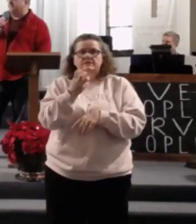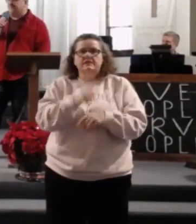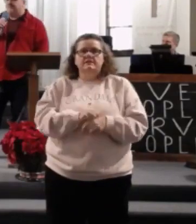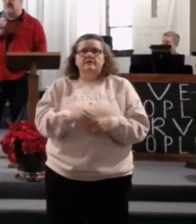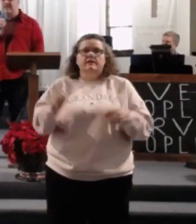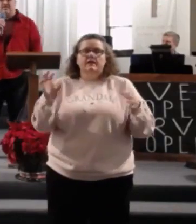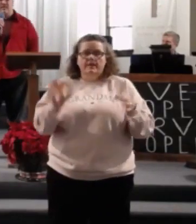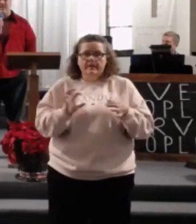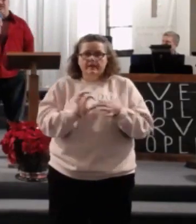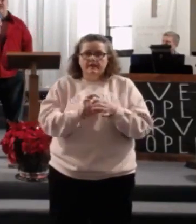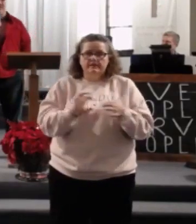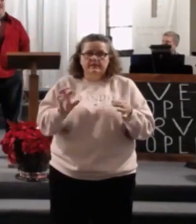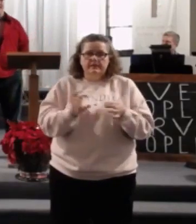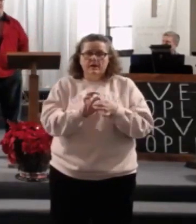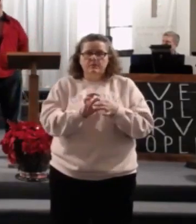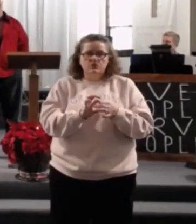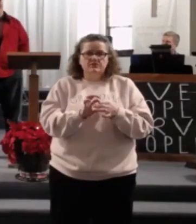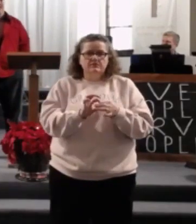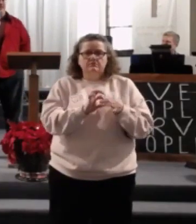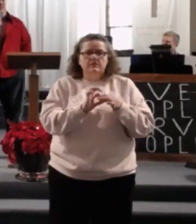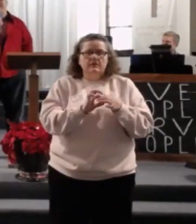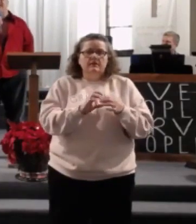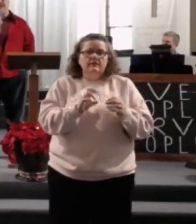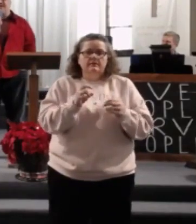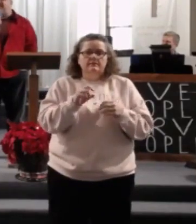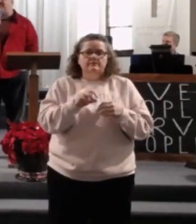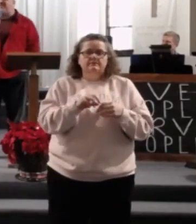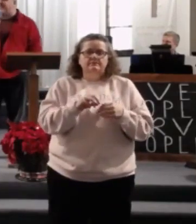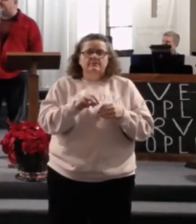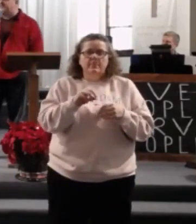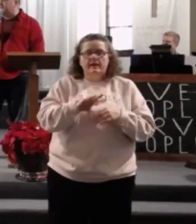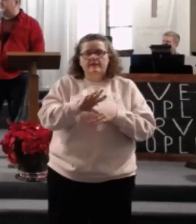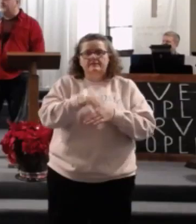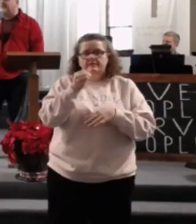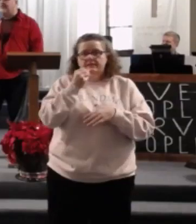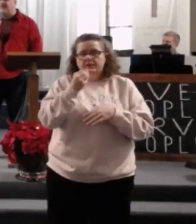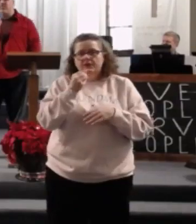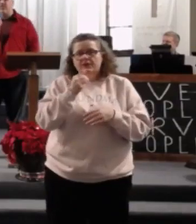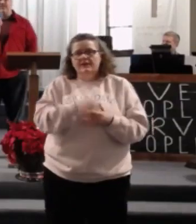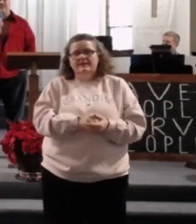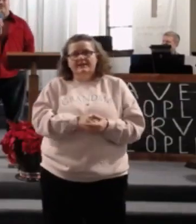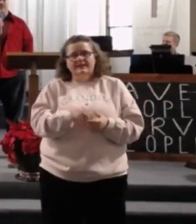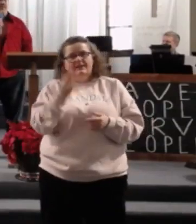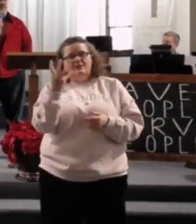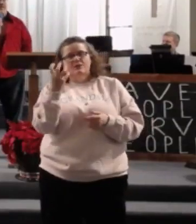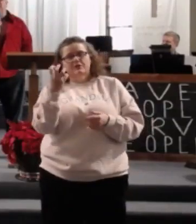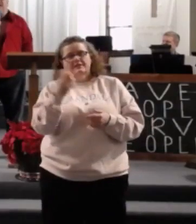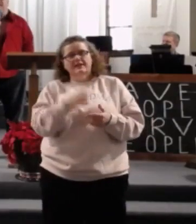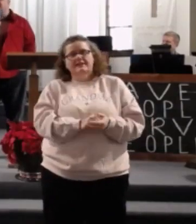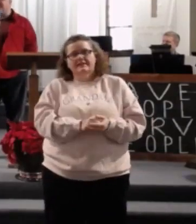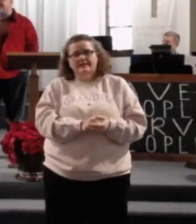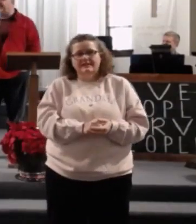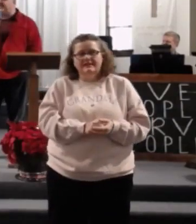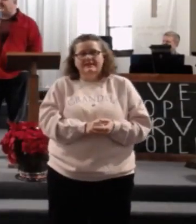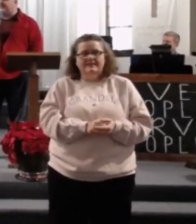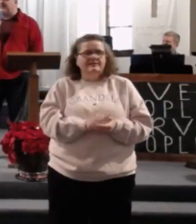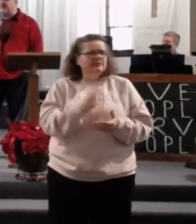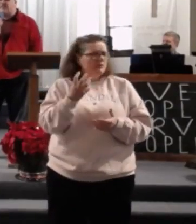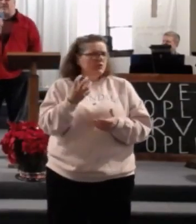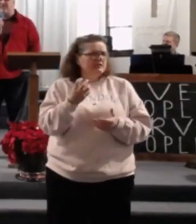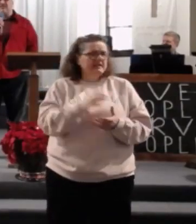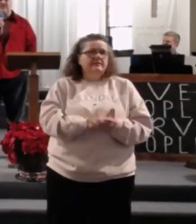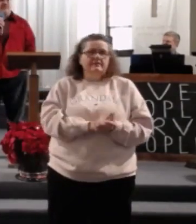8. Going to be our rustic picnic love fest, if you will. Keep the price the same as last